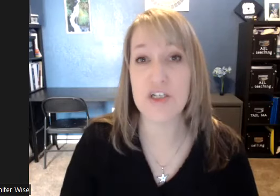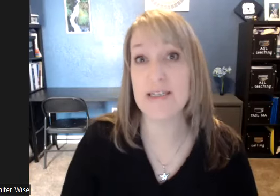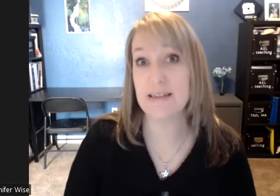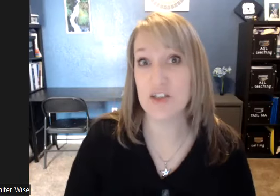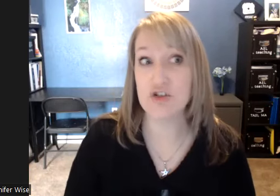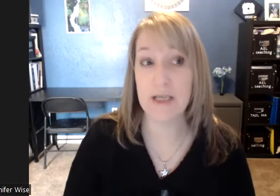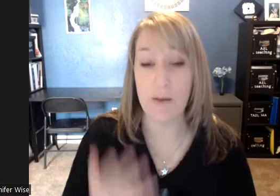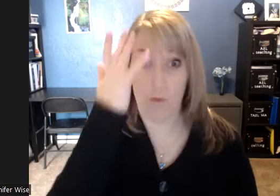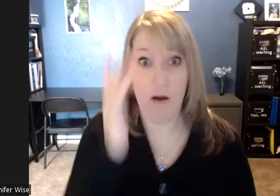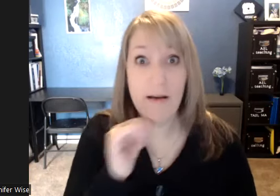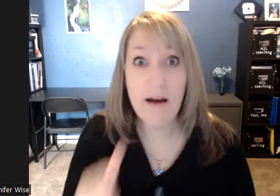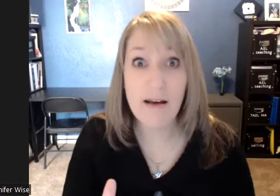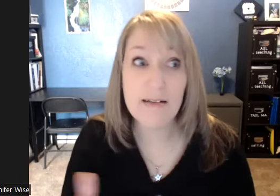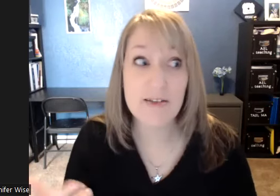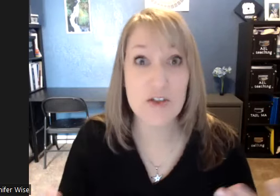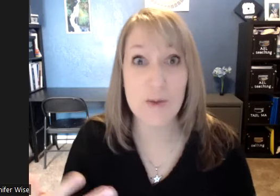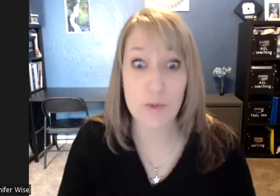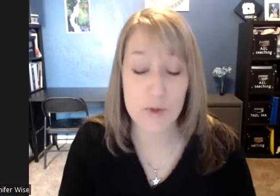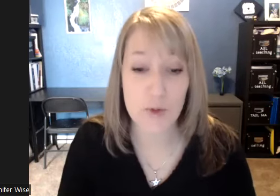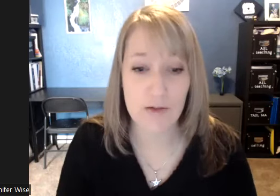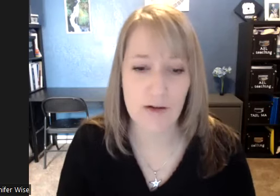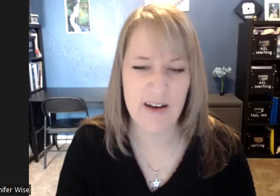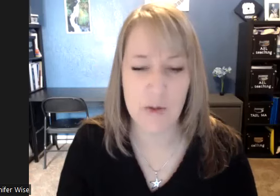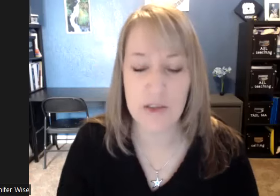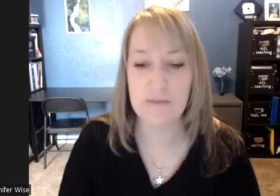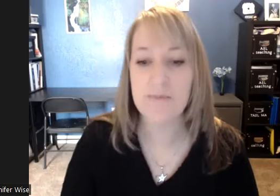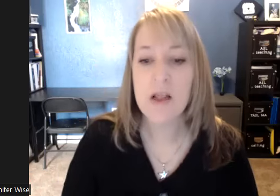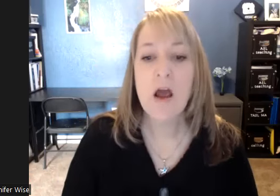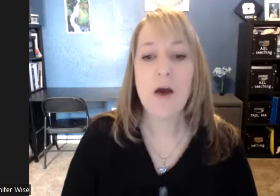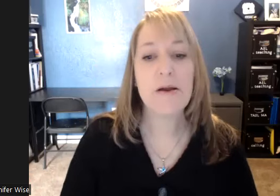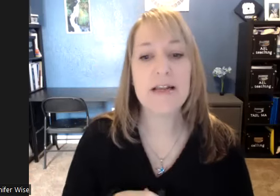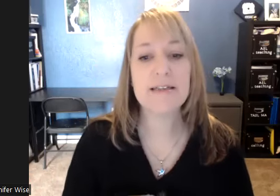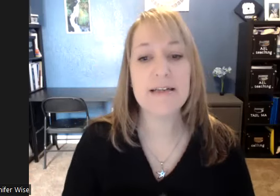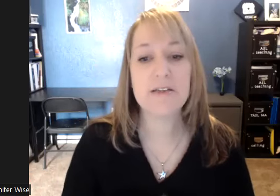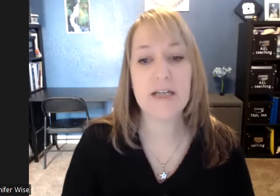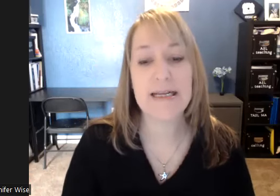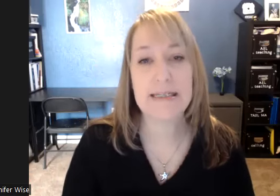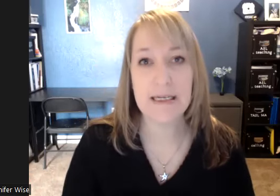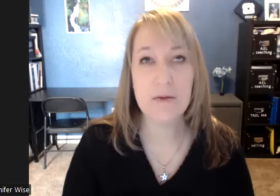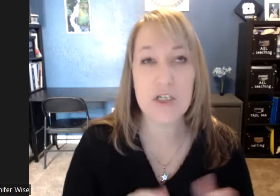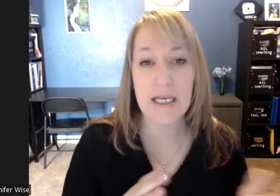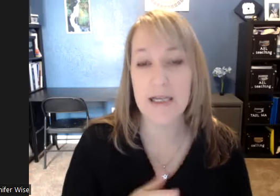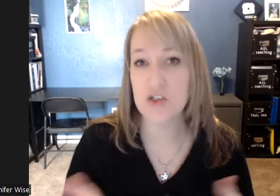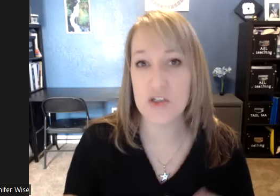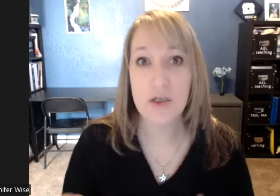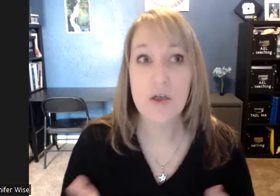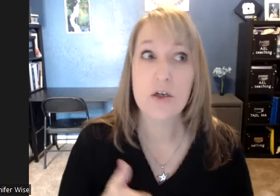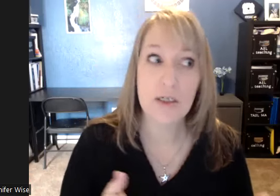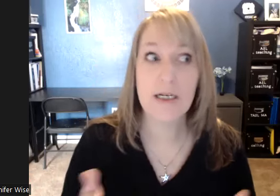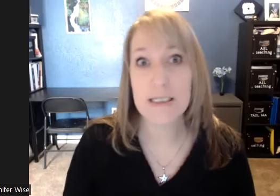expression. It's usually up. Why not? It's usually a rhetorical kind of question. All right, the next sign is good idea, which again is just good and